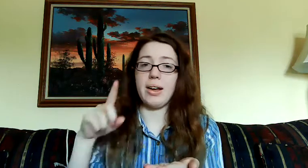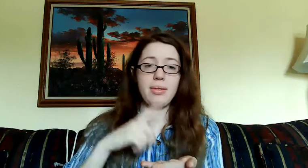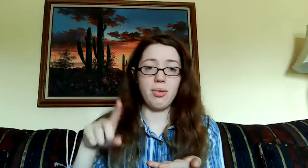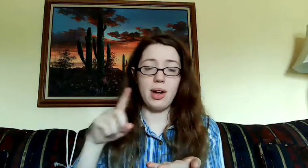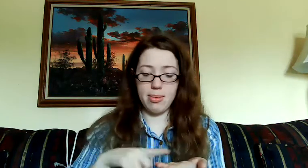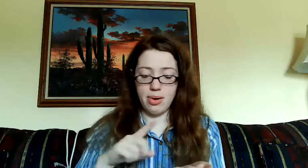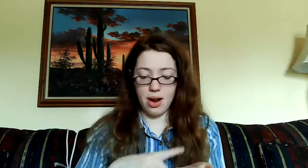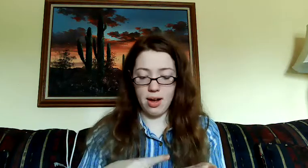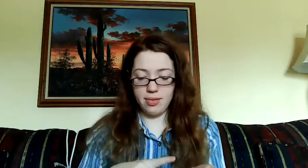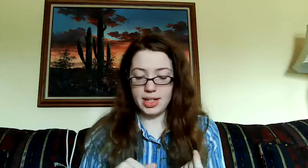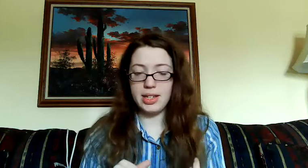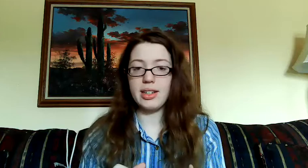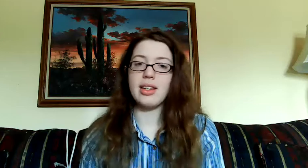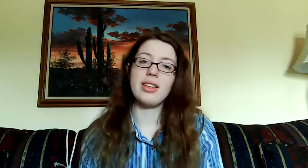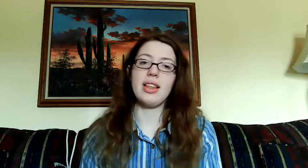way more often than the